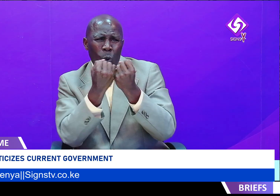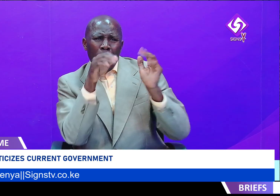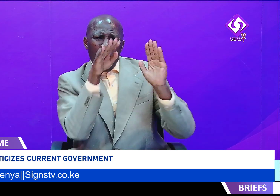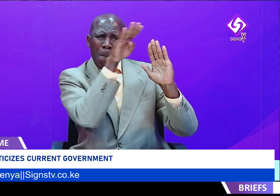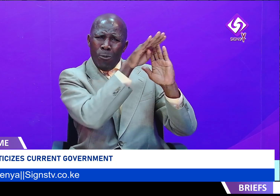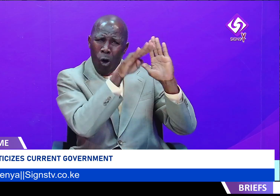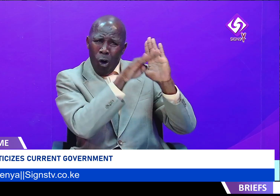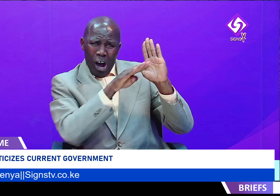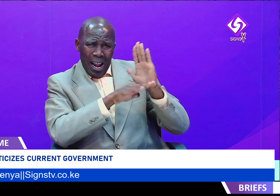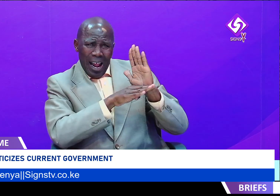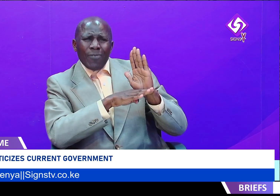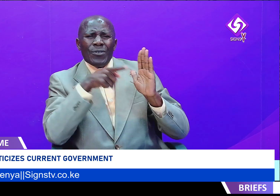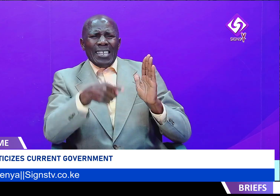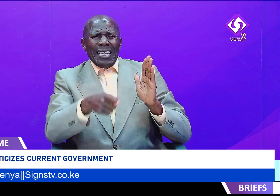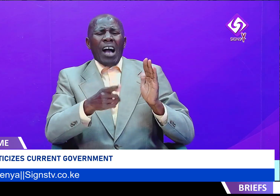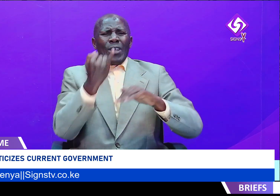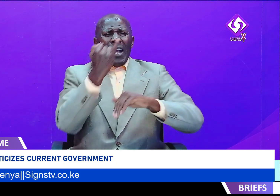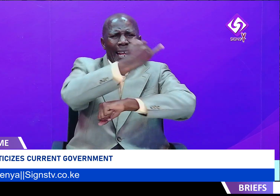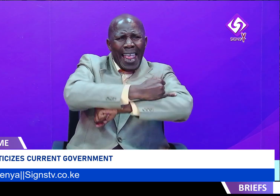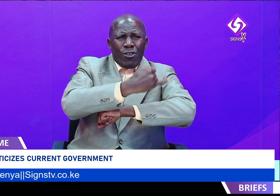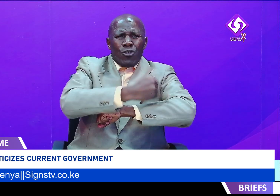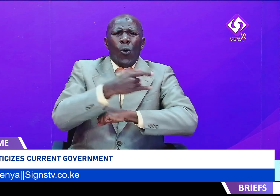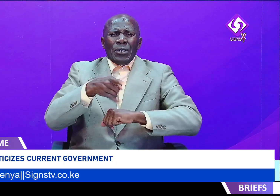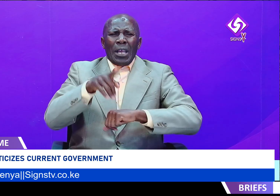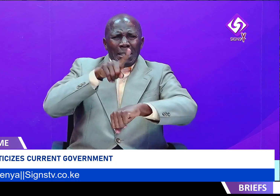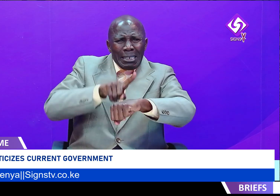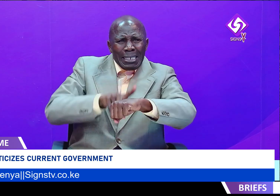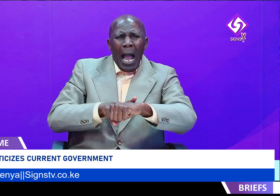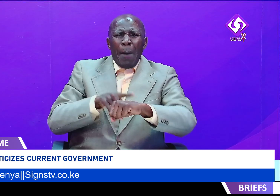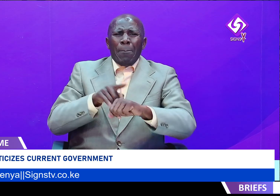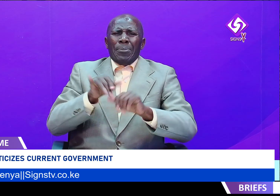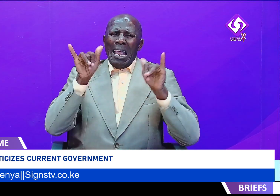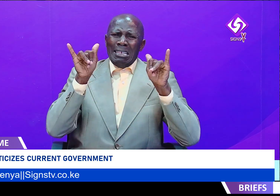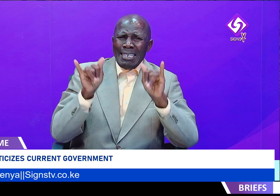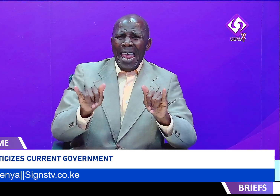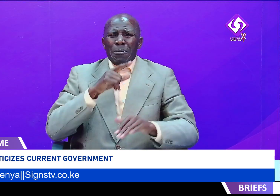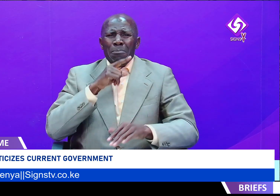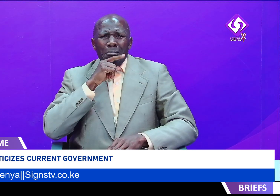has highlighted the discontinuation of